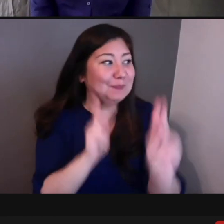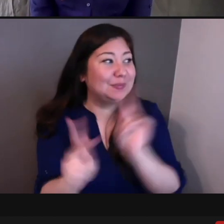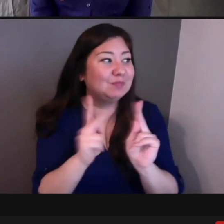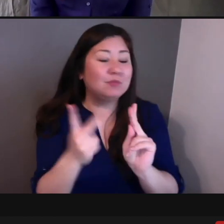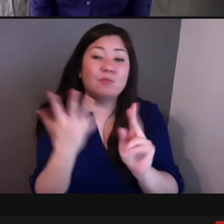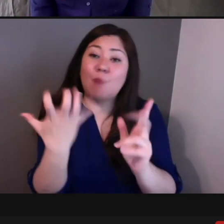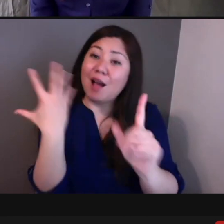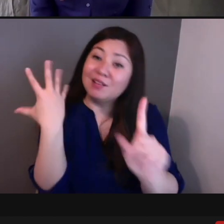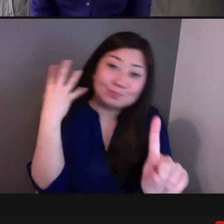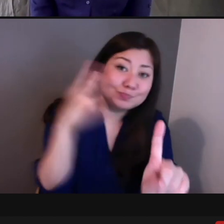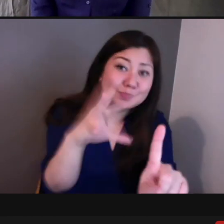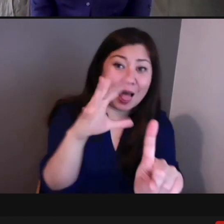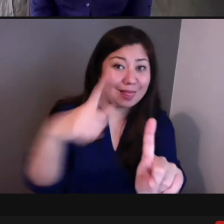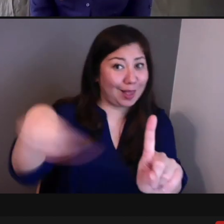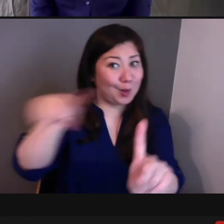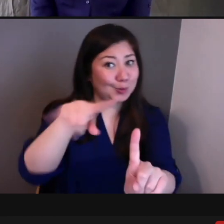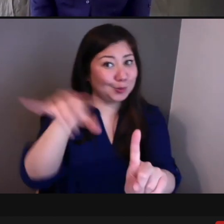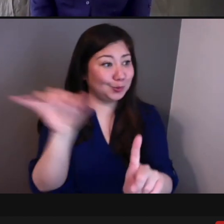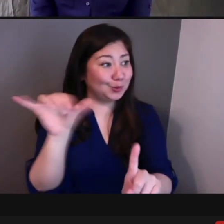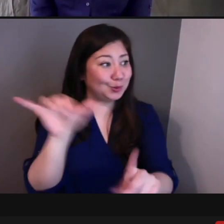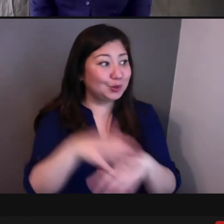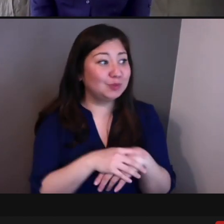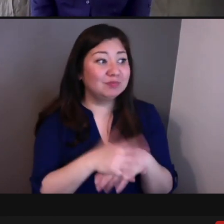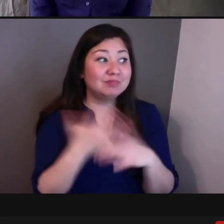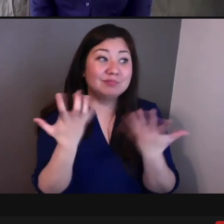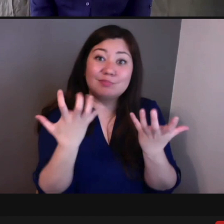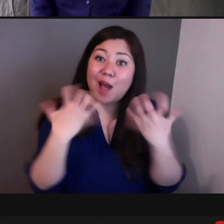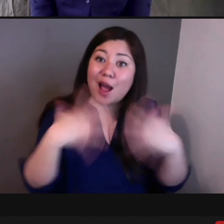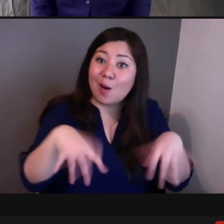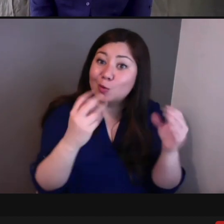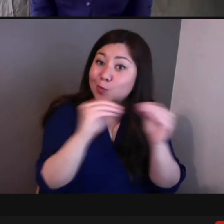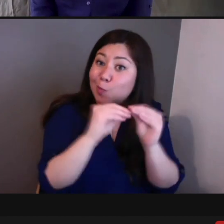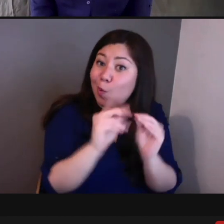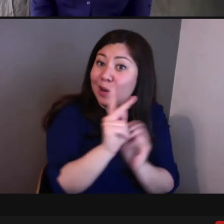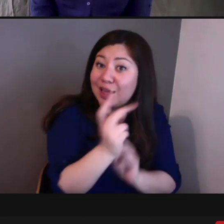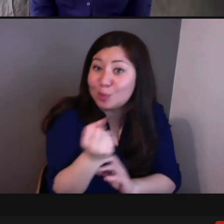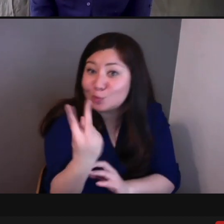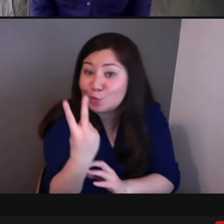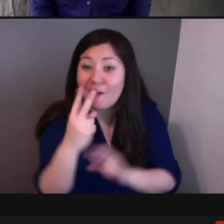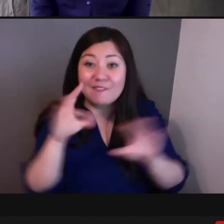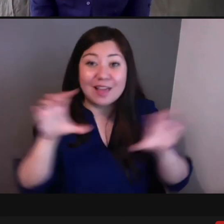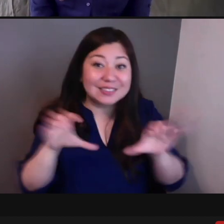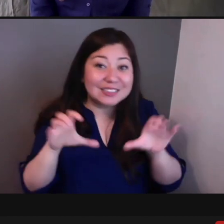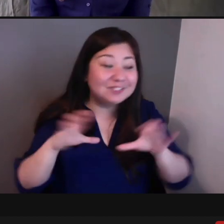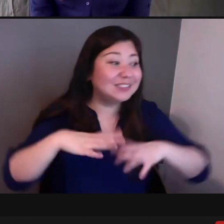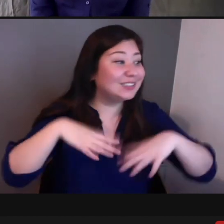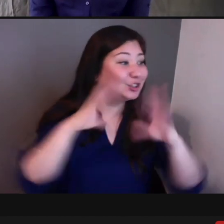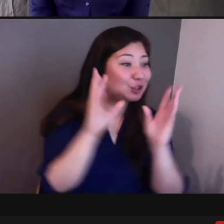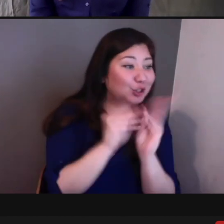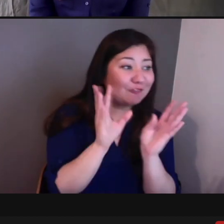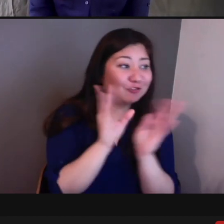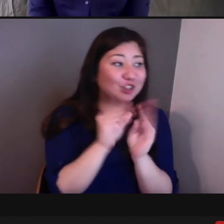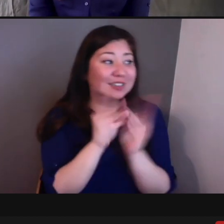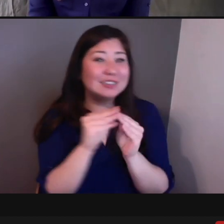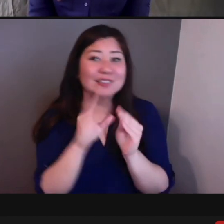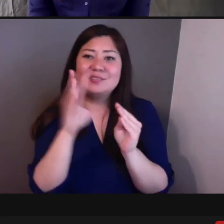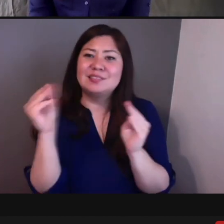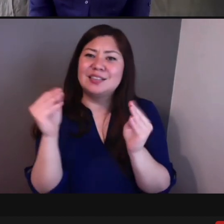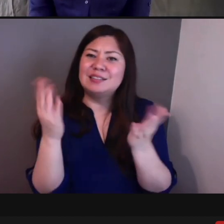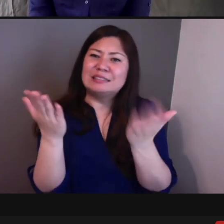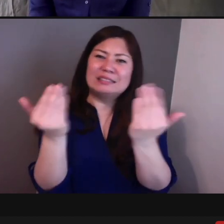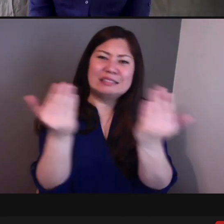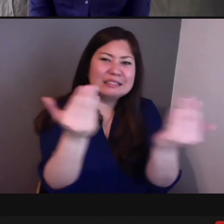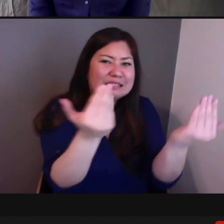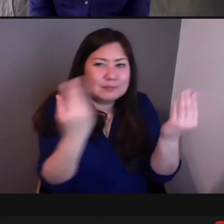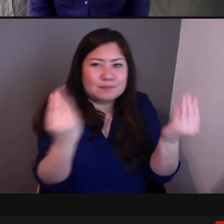in the STEM field and let go of the colonization of hearing and English. And empowering the deaf community to take a look at